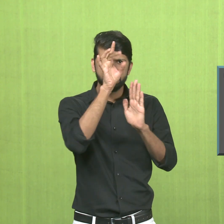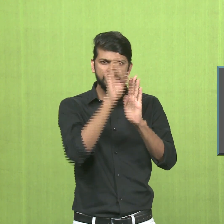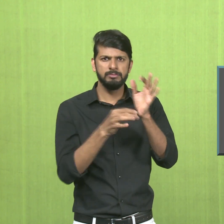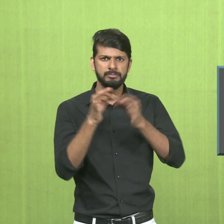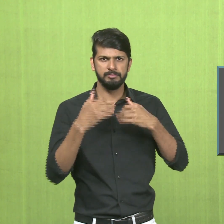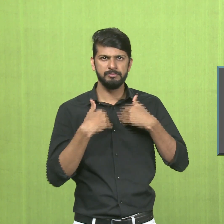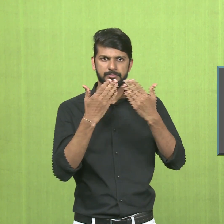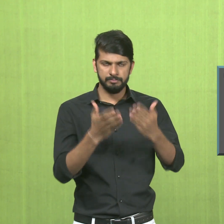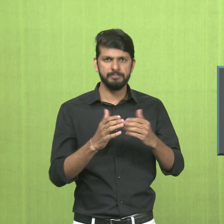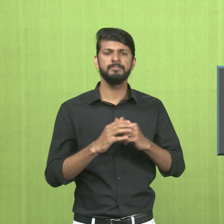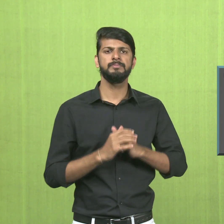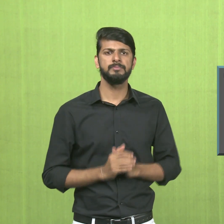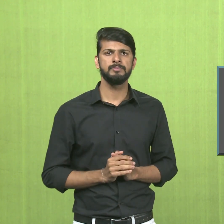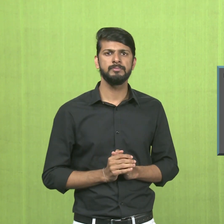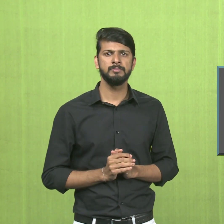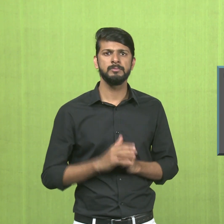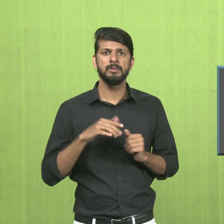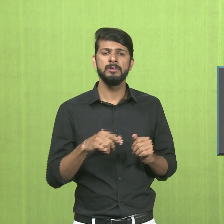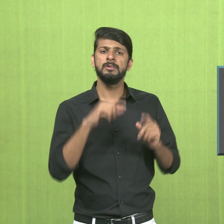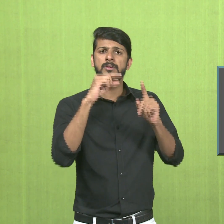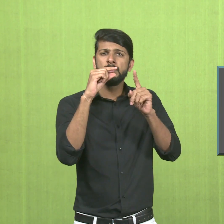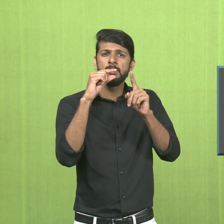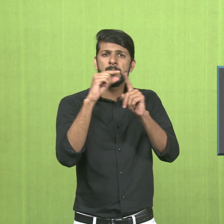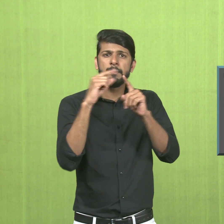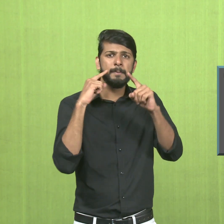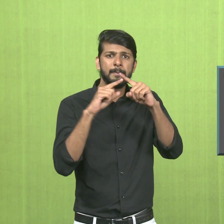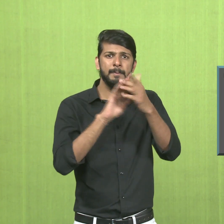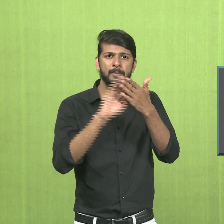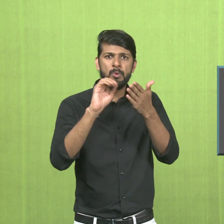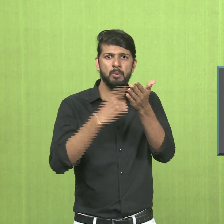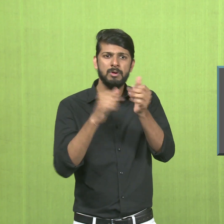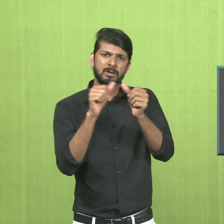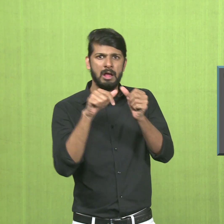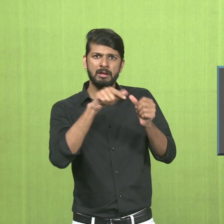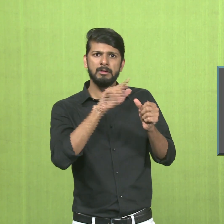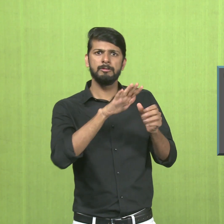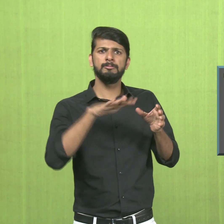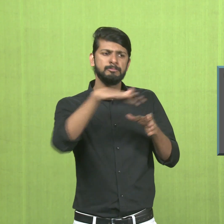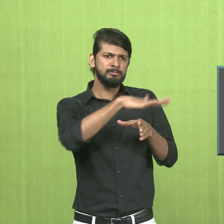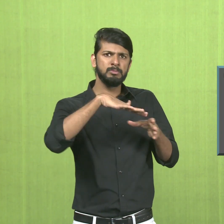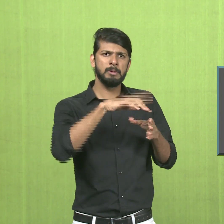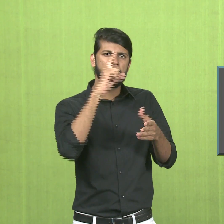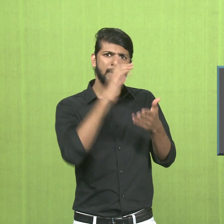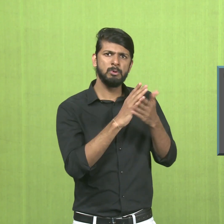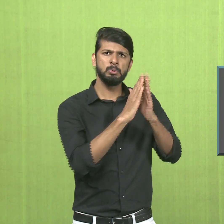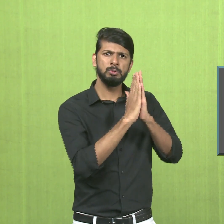Basic information about the Pithoda painting. The Pithoda painting tradition belongs to